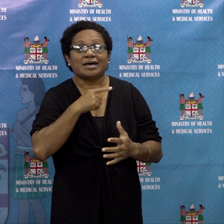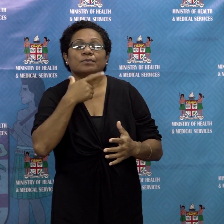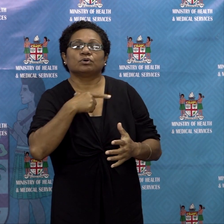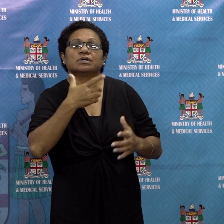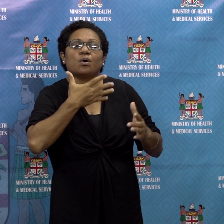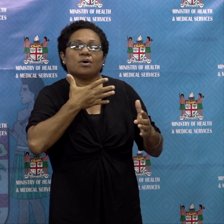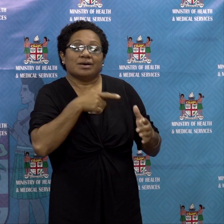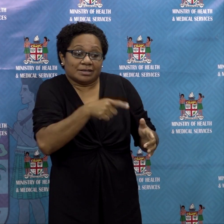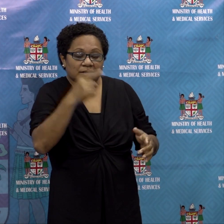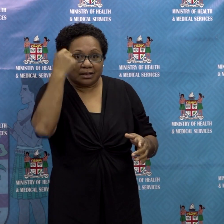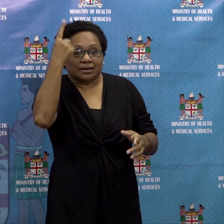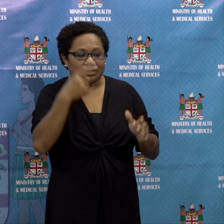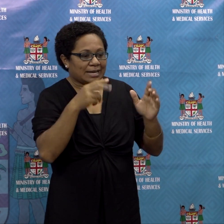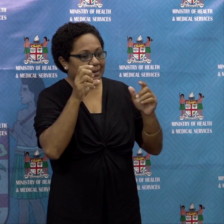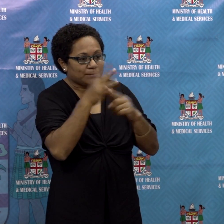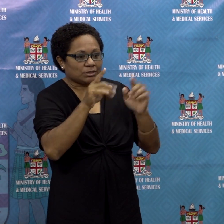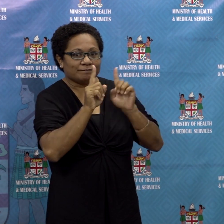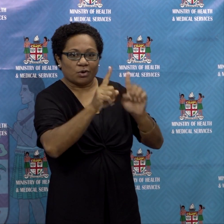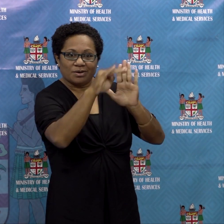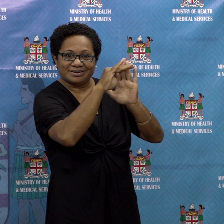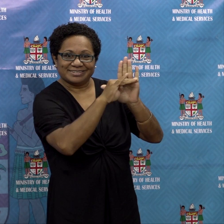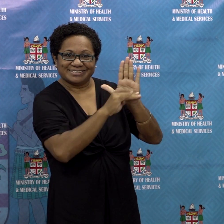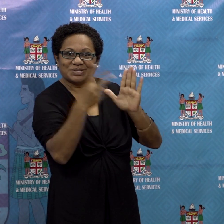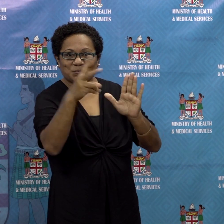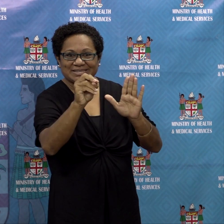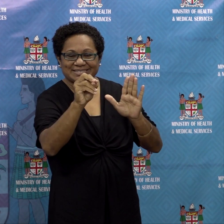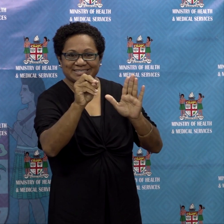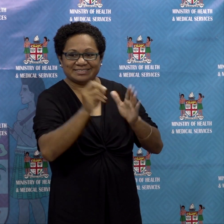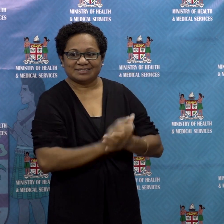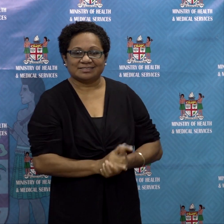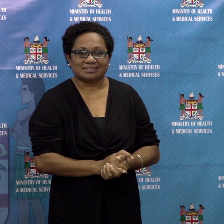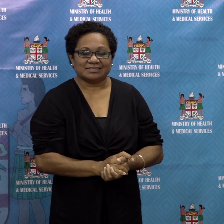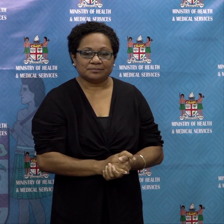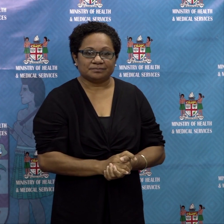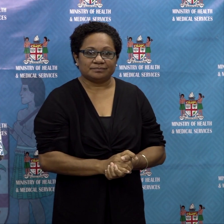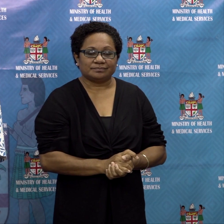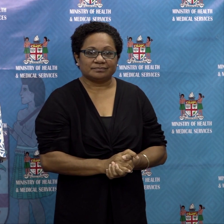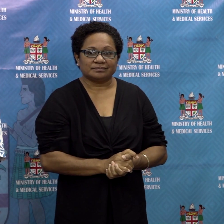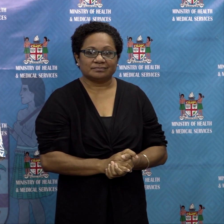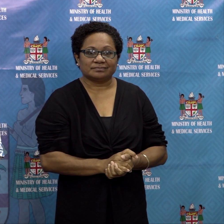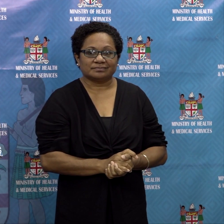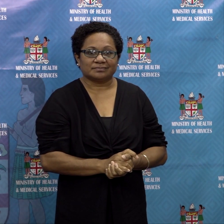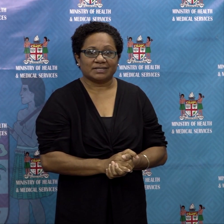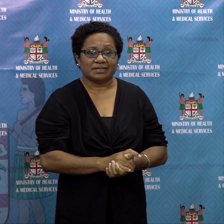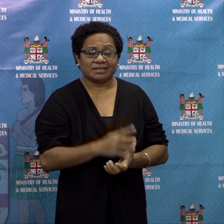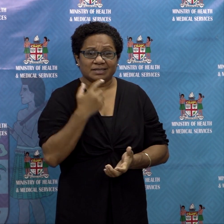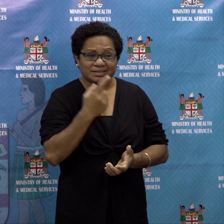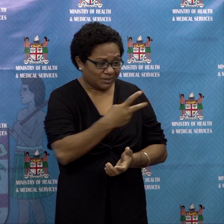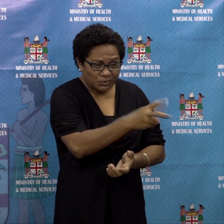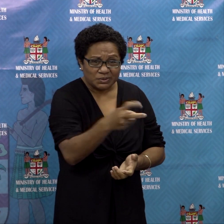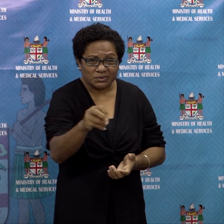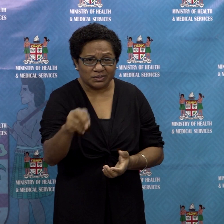the requirements of funeral gathering. Many of you will understand that this does not make